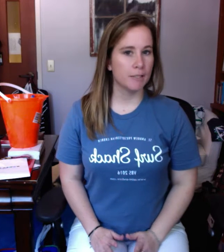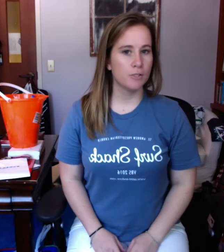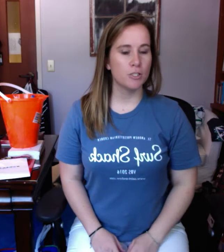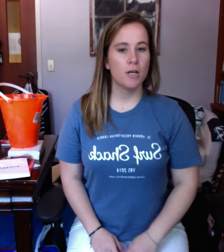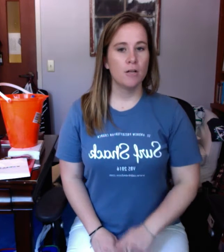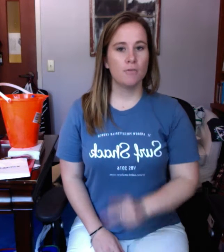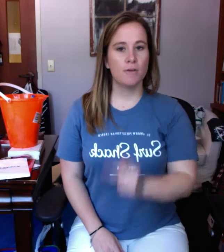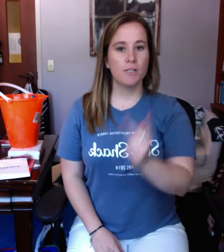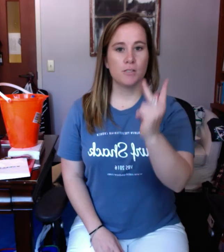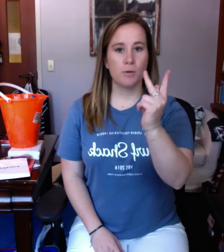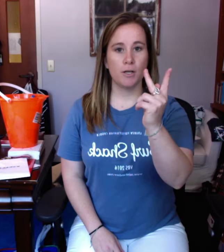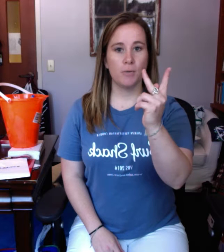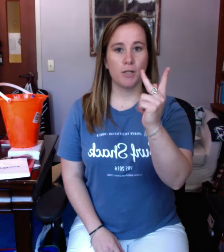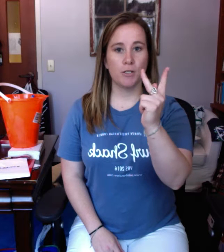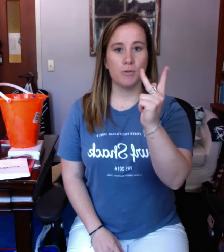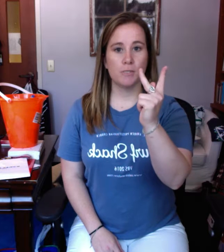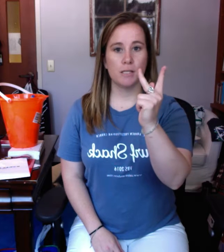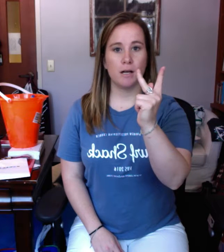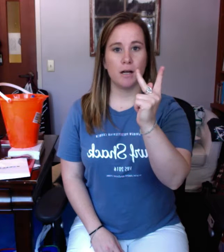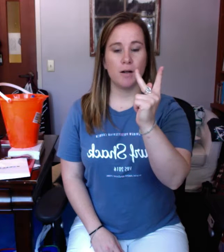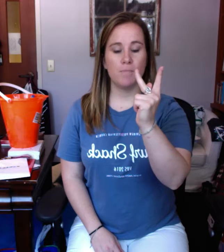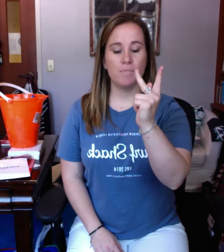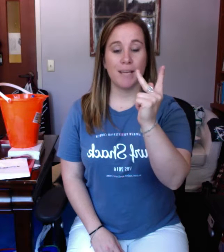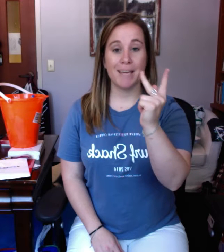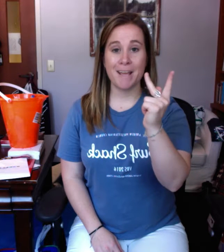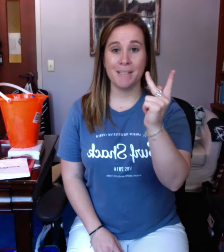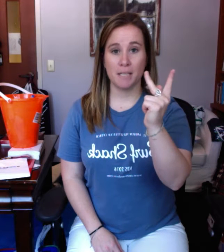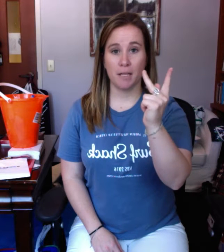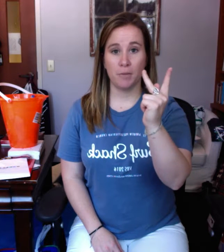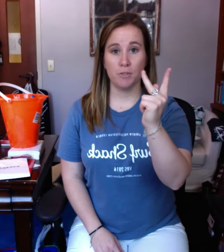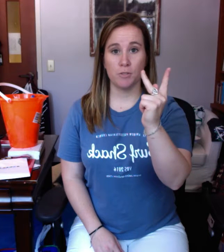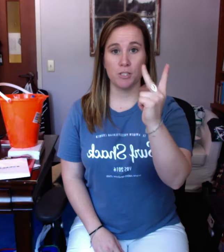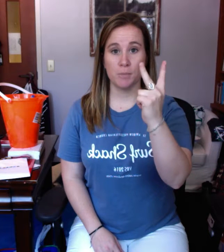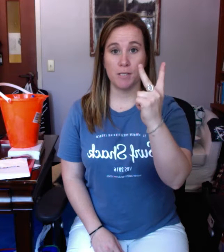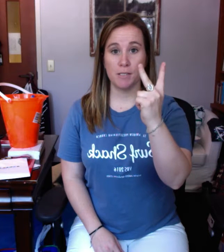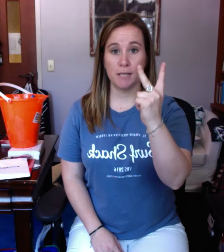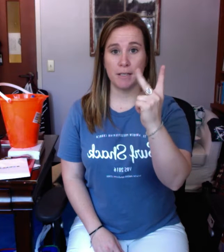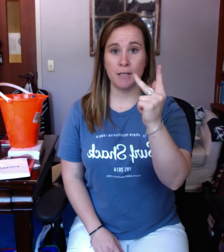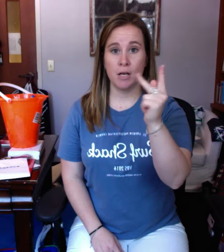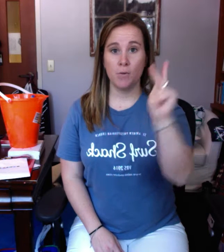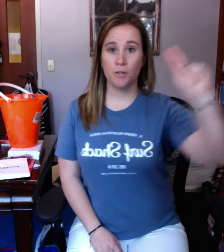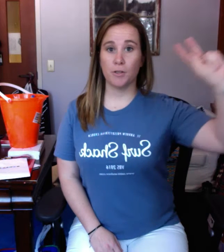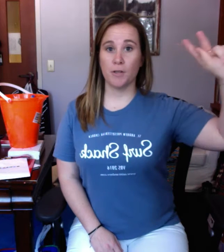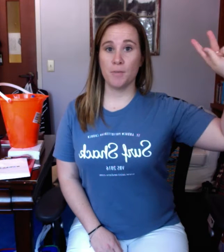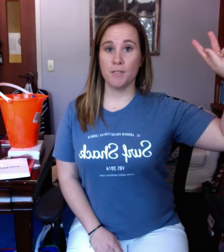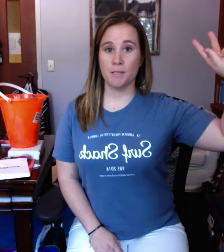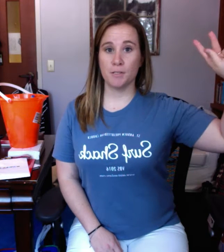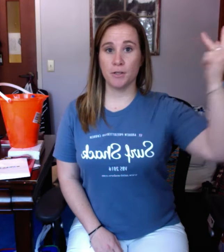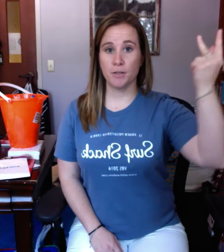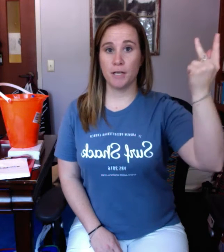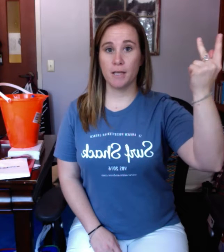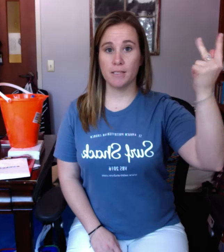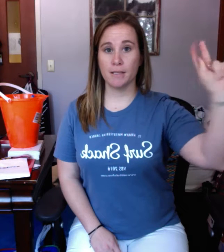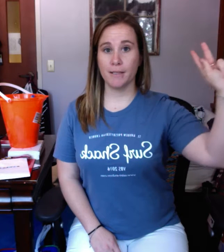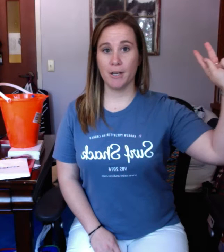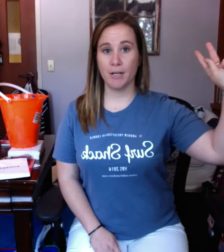language. The first word, we're going to use a K in sign language, which is a peace sign with your thumb in the center. Okay, that's the letter